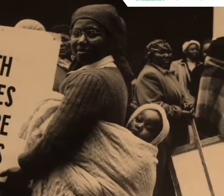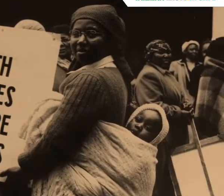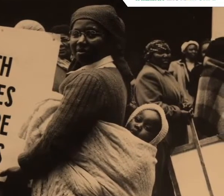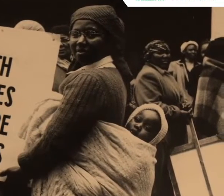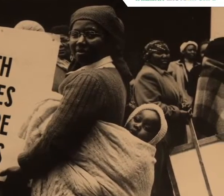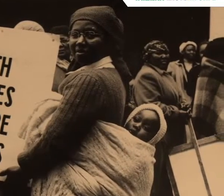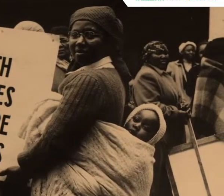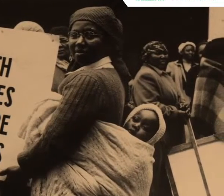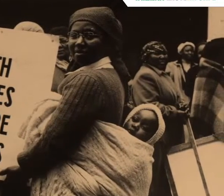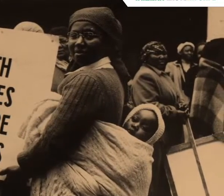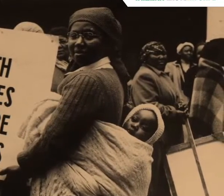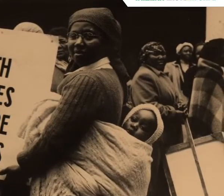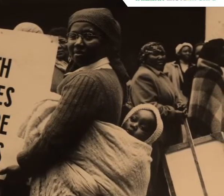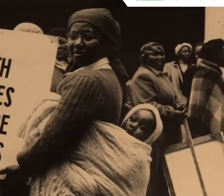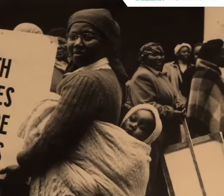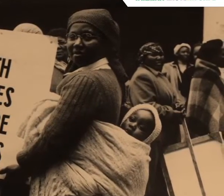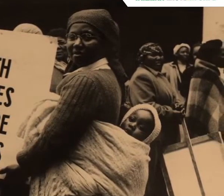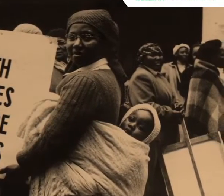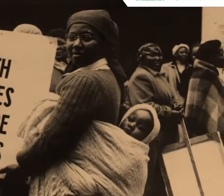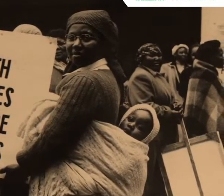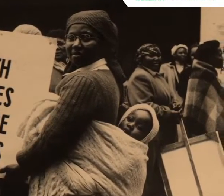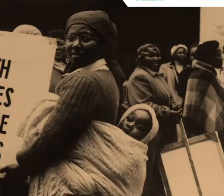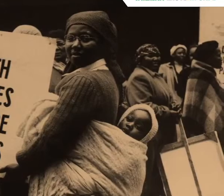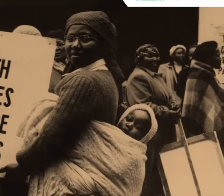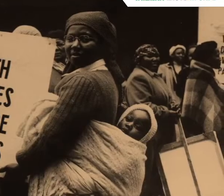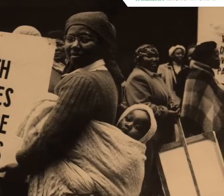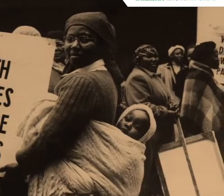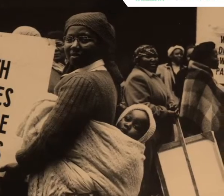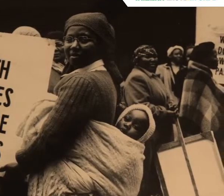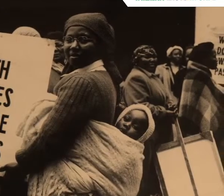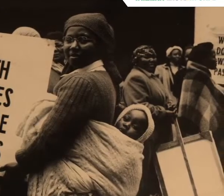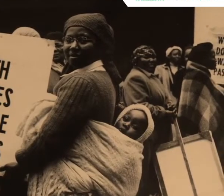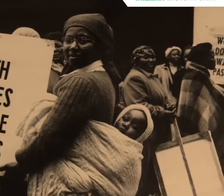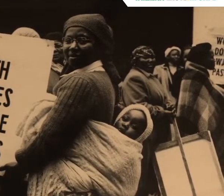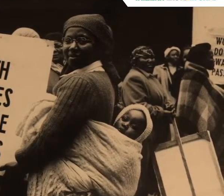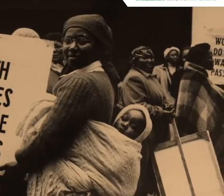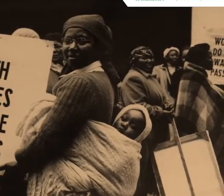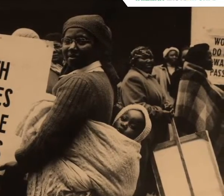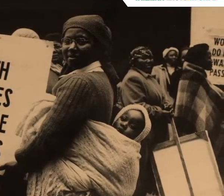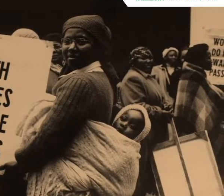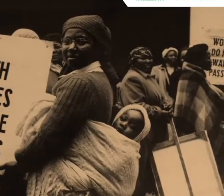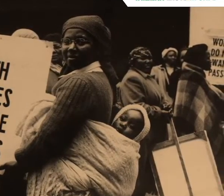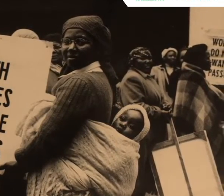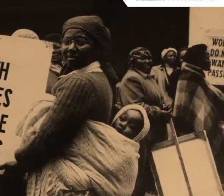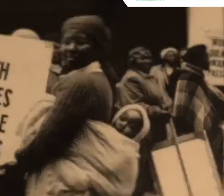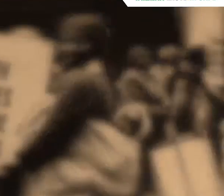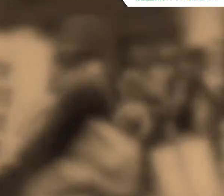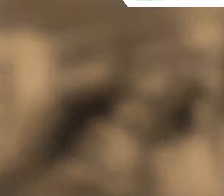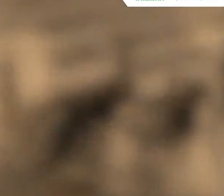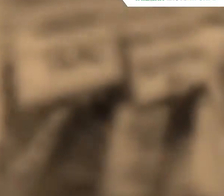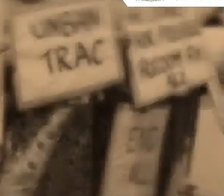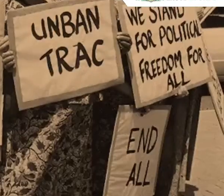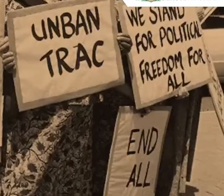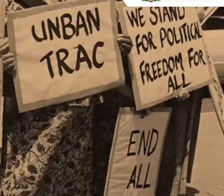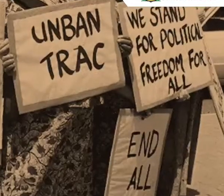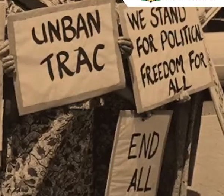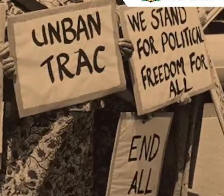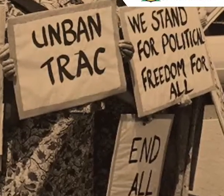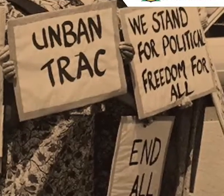these linguistic abilities enabled her to achieve great success in her activist role.